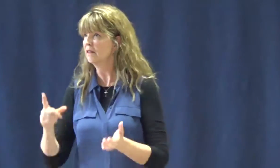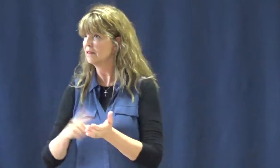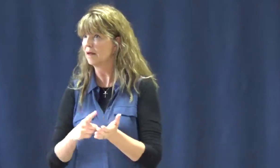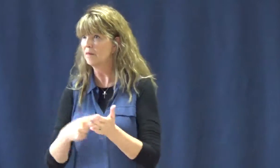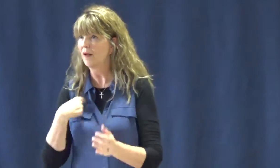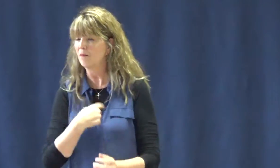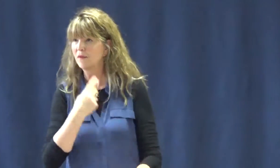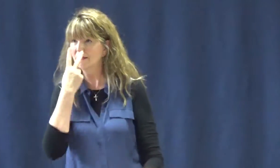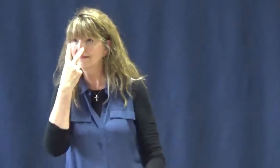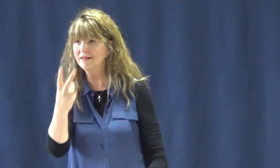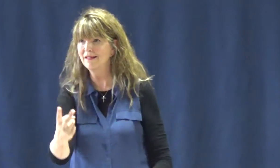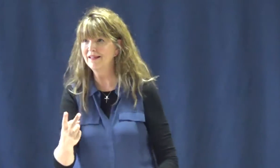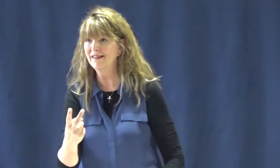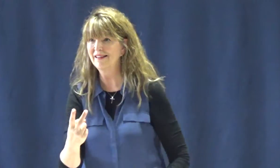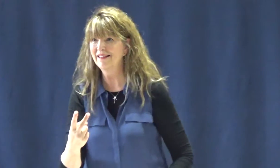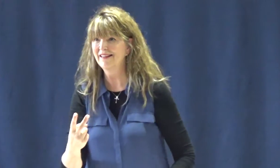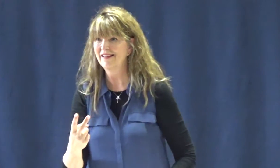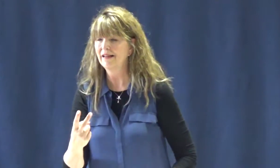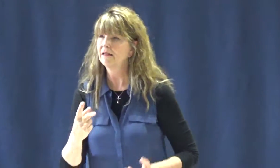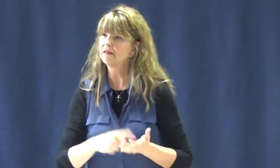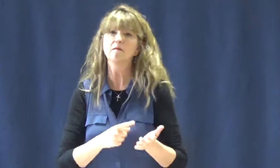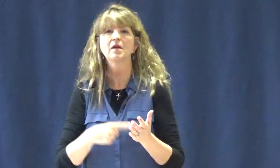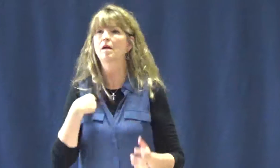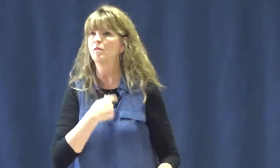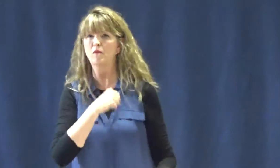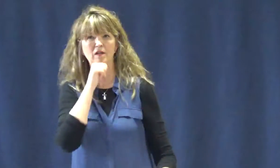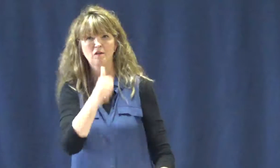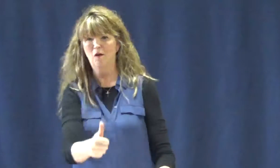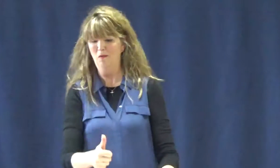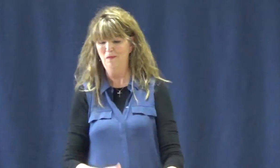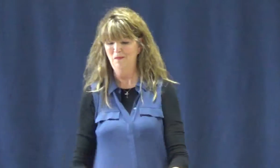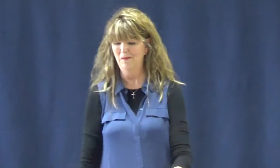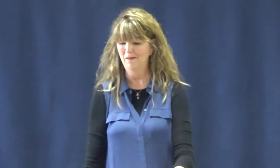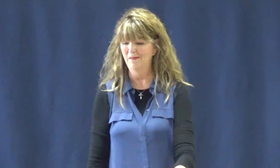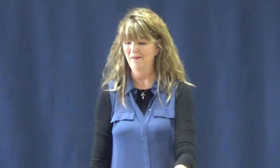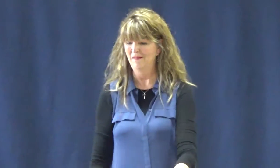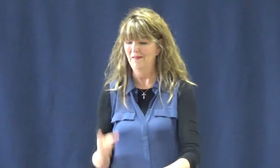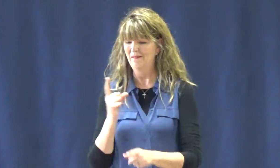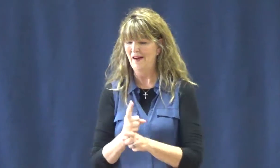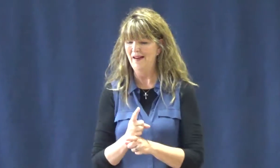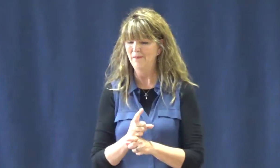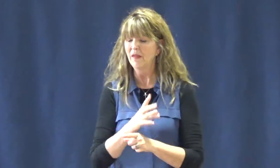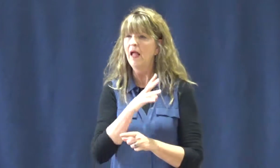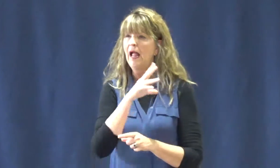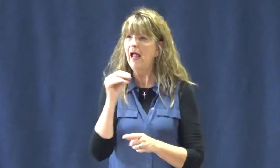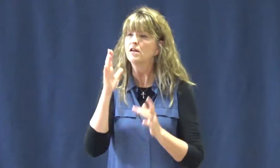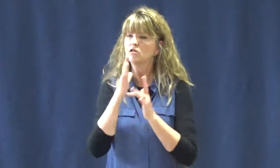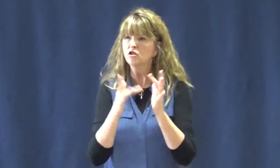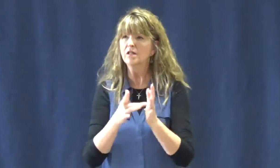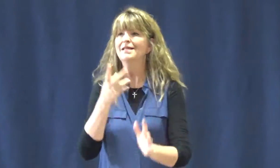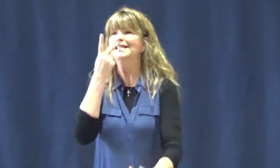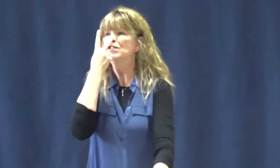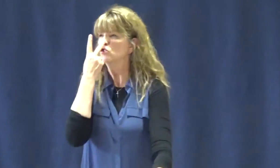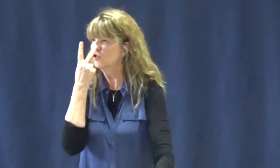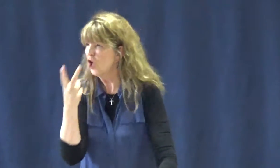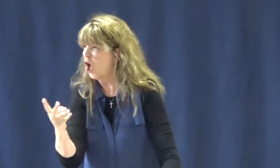has through his actions here on earth that we can see. And sometimes we cannot see that. And